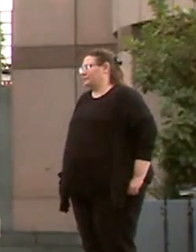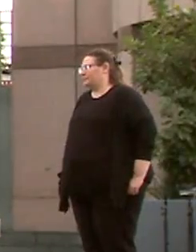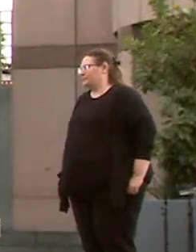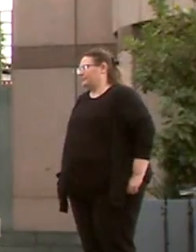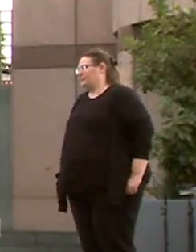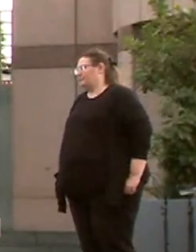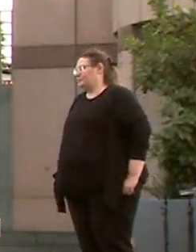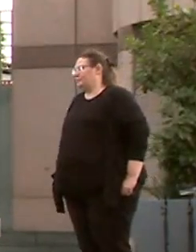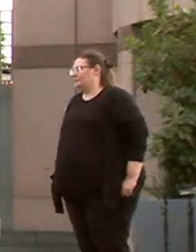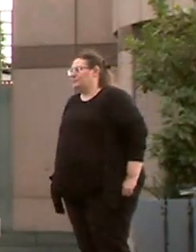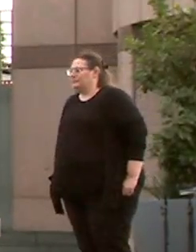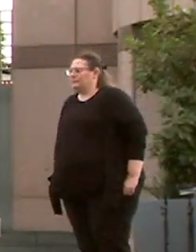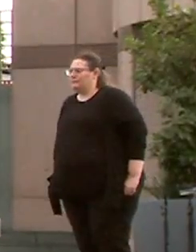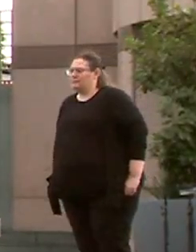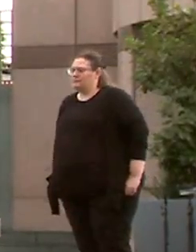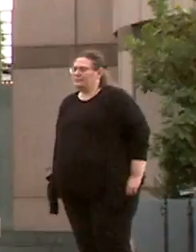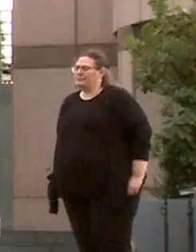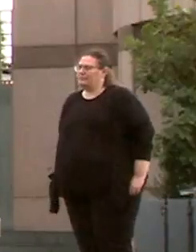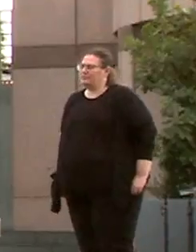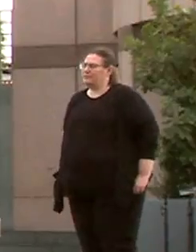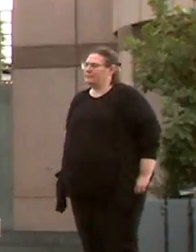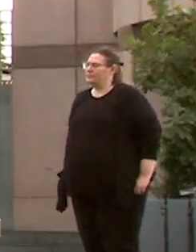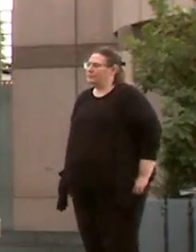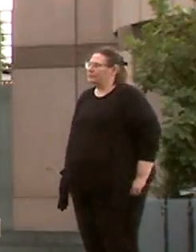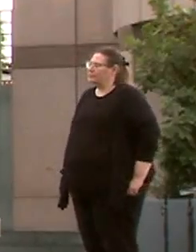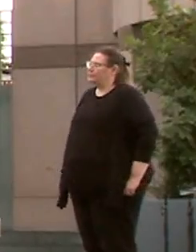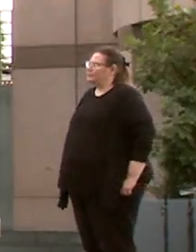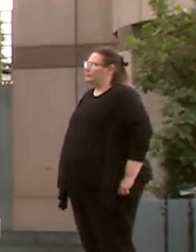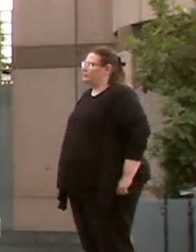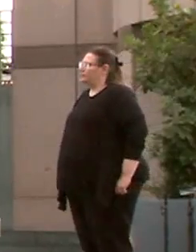for people to see themselves reflected in disability.